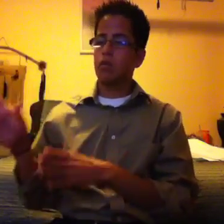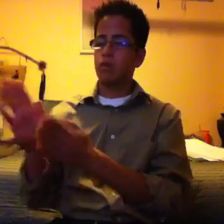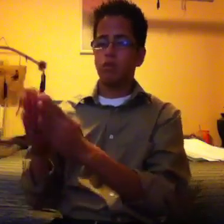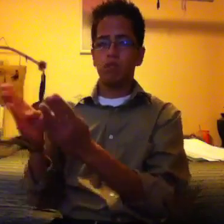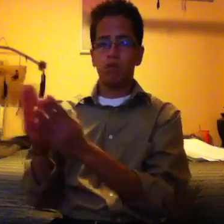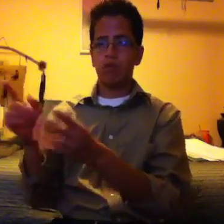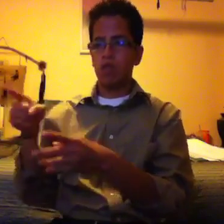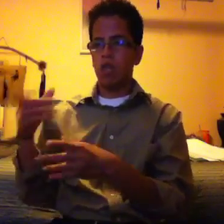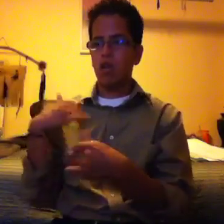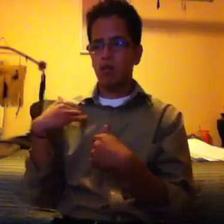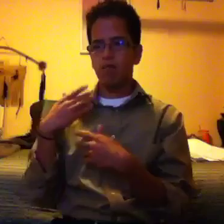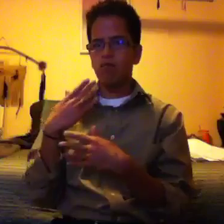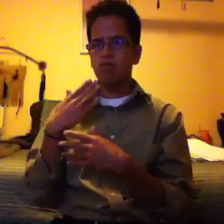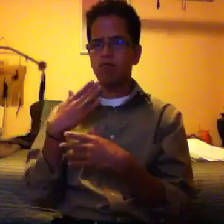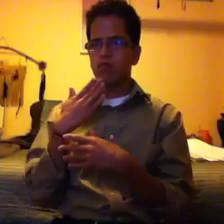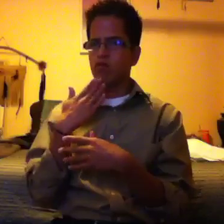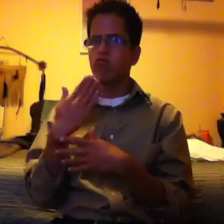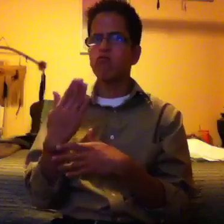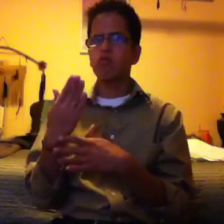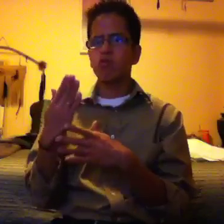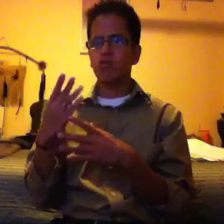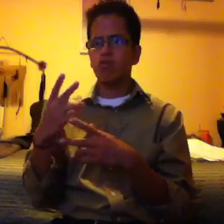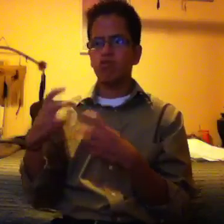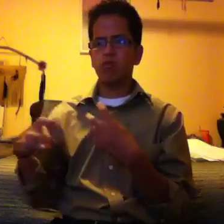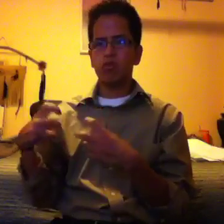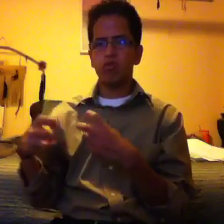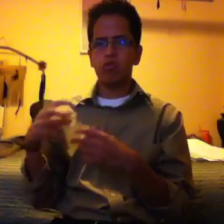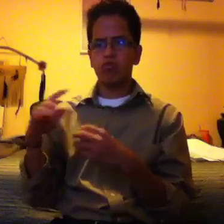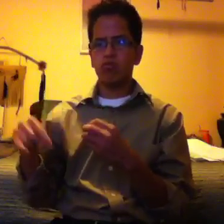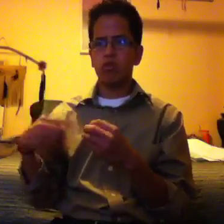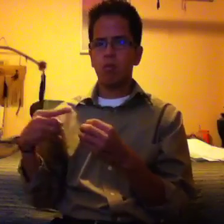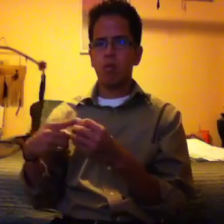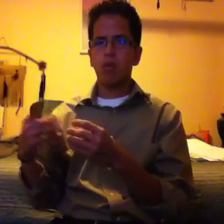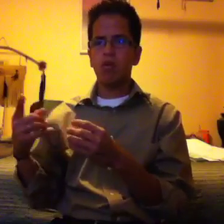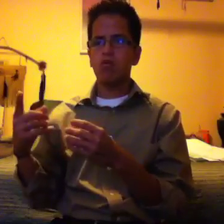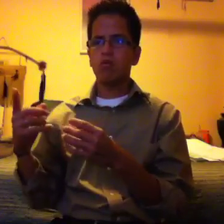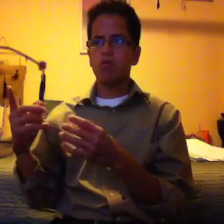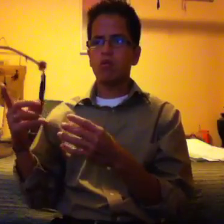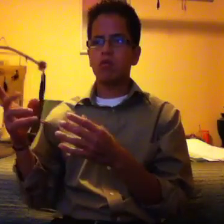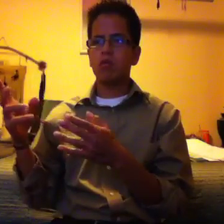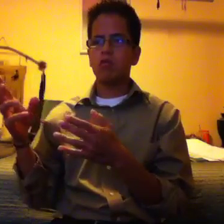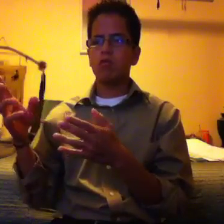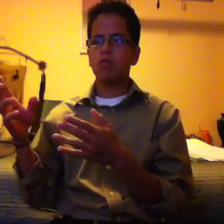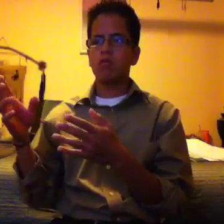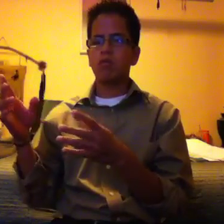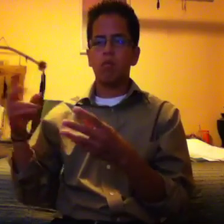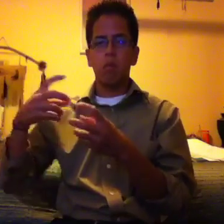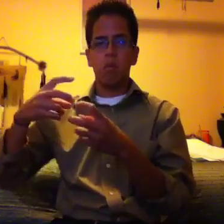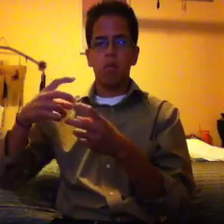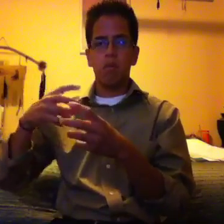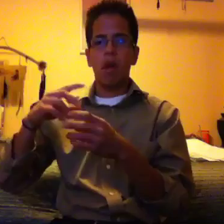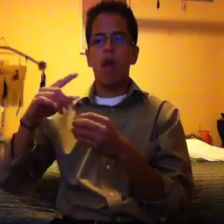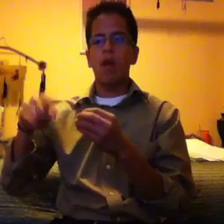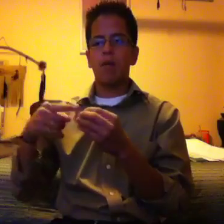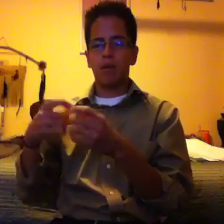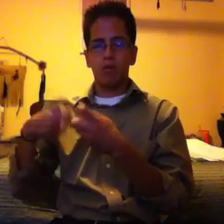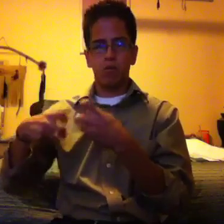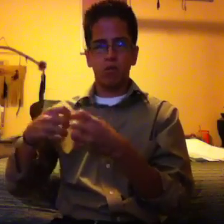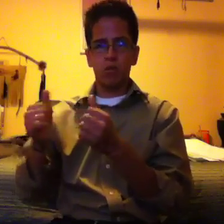about, other than textbook authors. So that being said, I send them off to the library and I ask them to